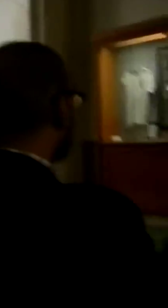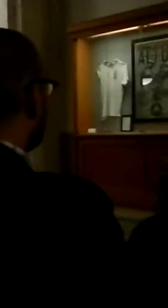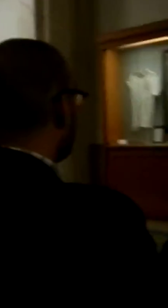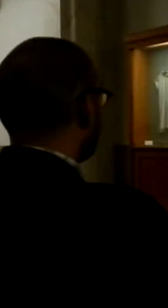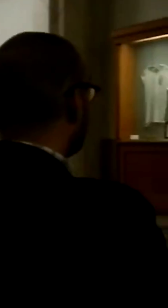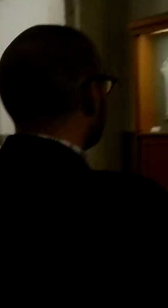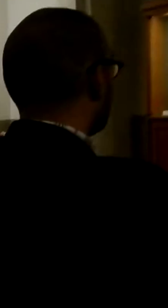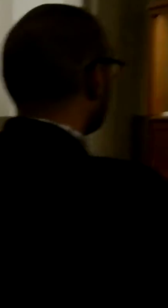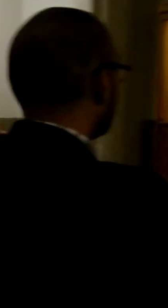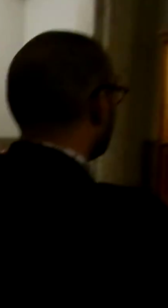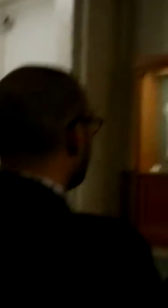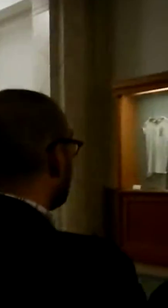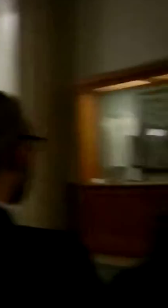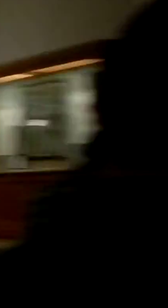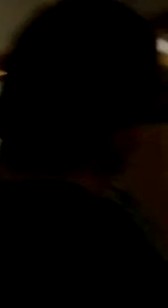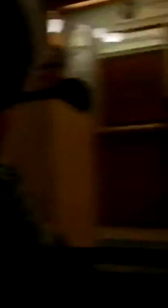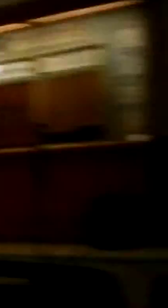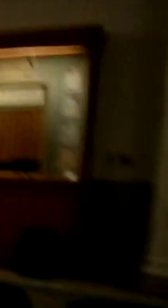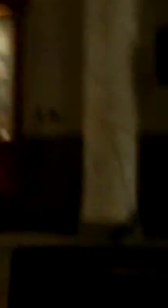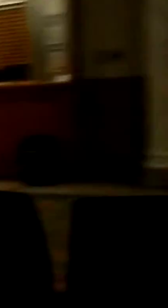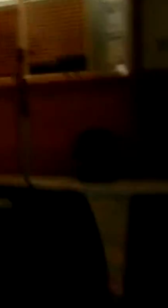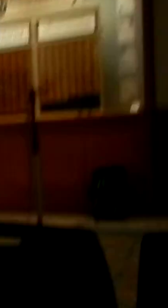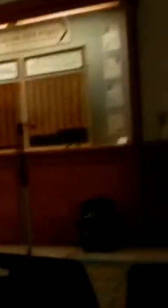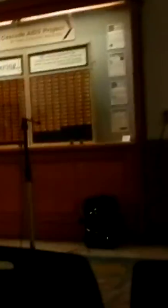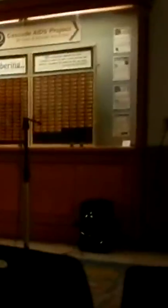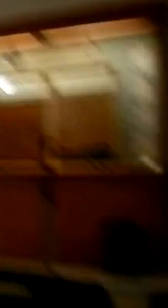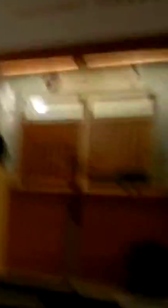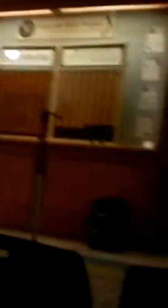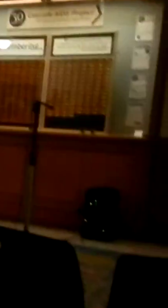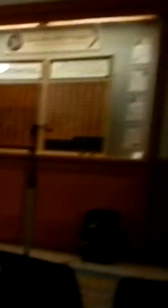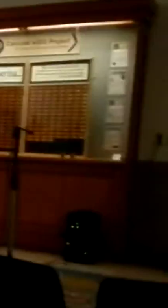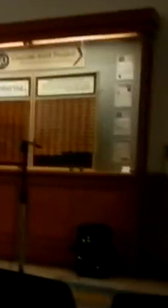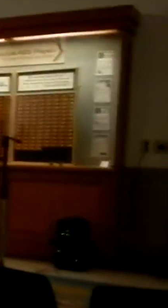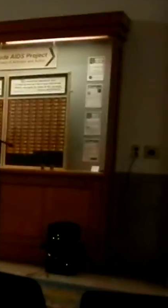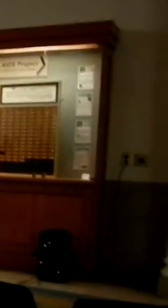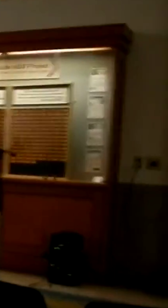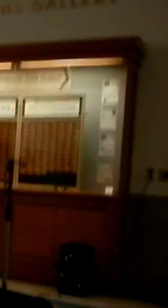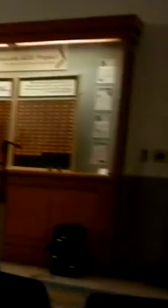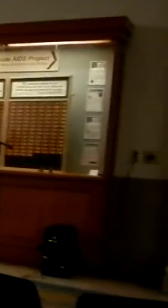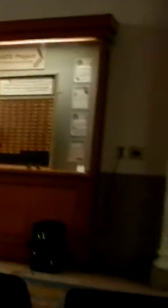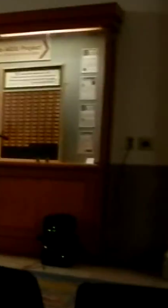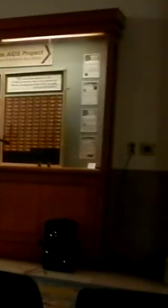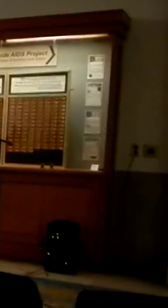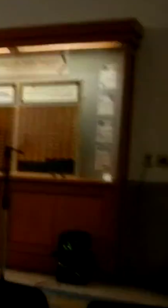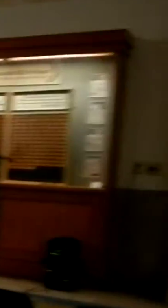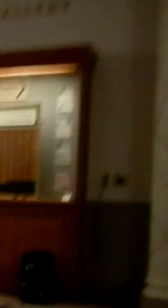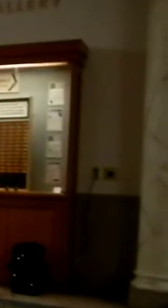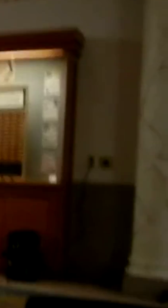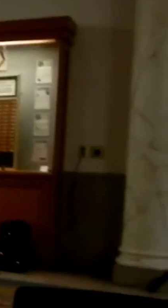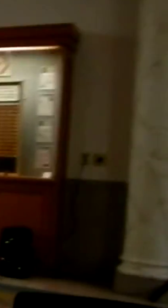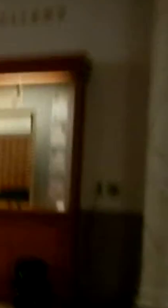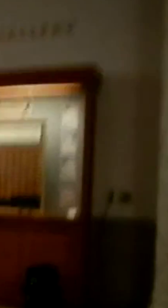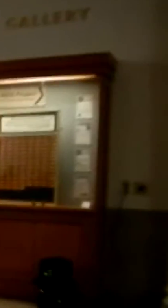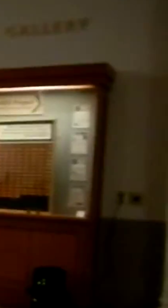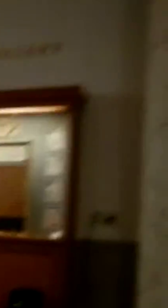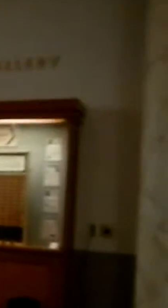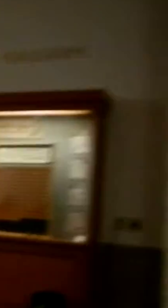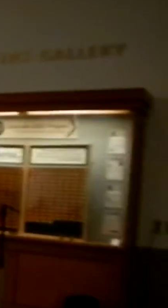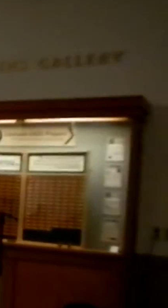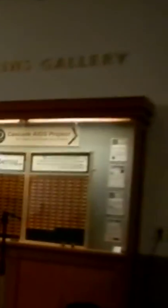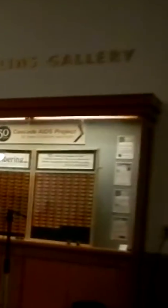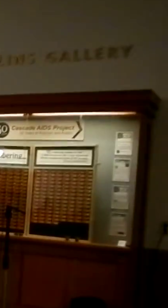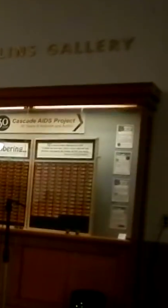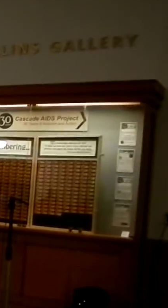I want to say there's going to be one more thing happening here in the U.S. Bank Room in the library. It's We Are Survivors. This is